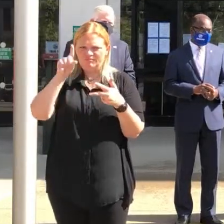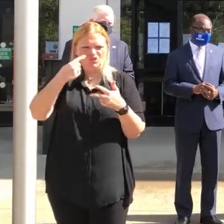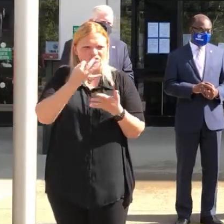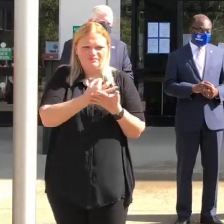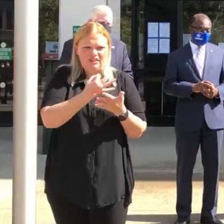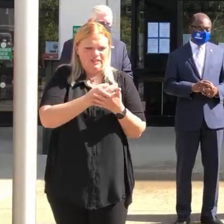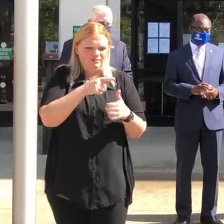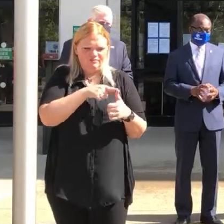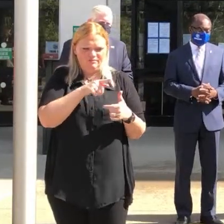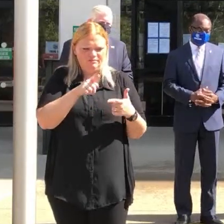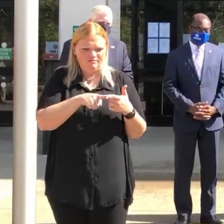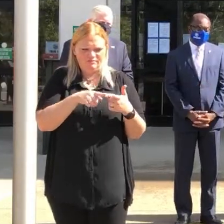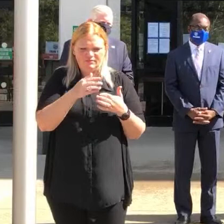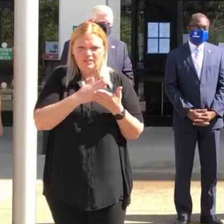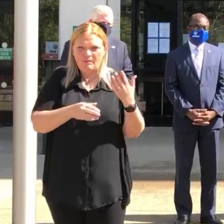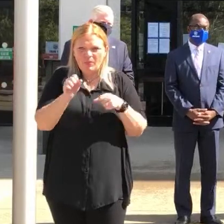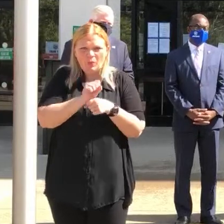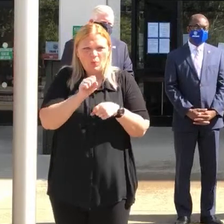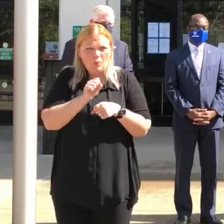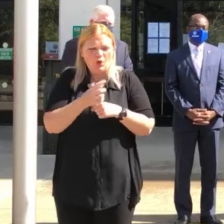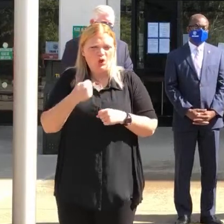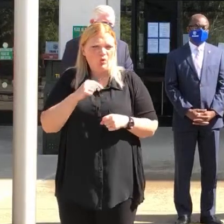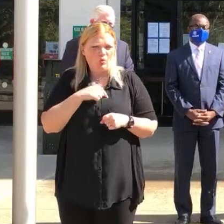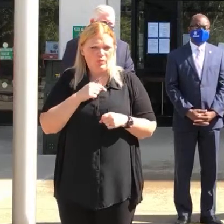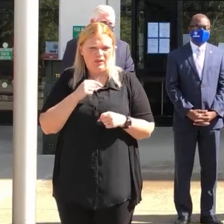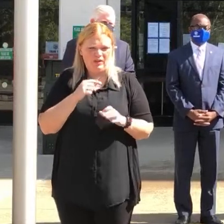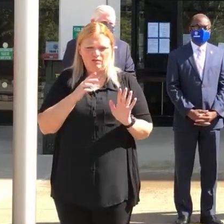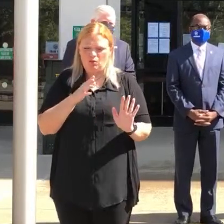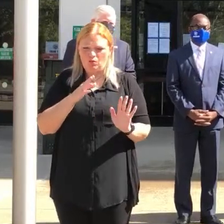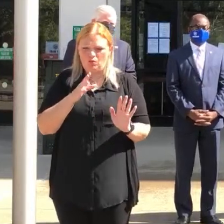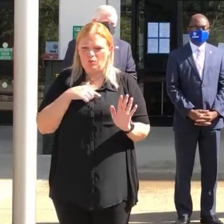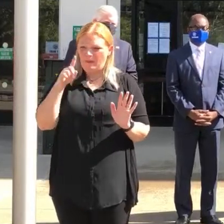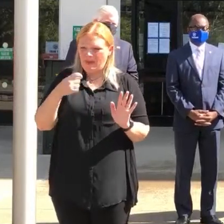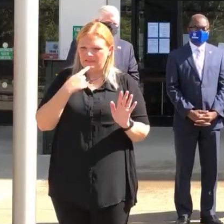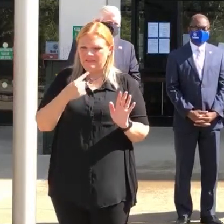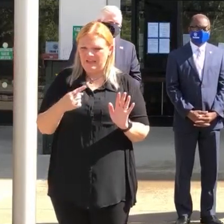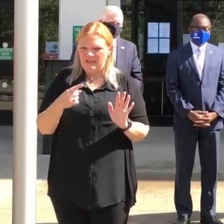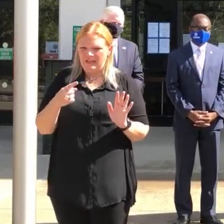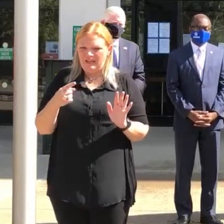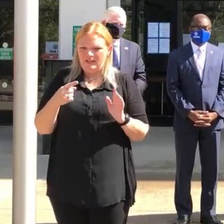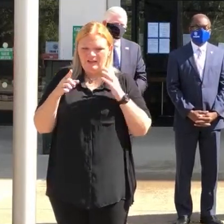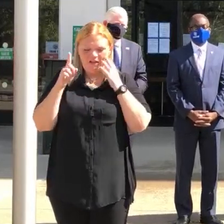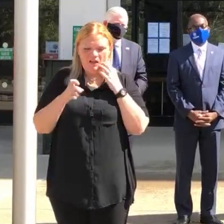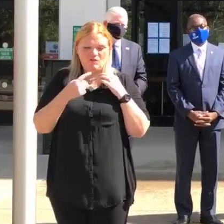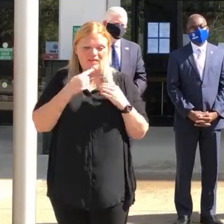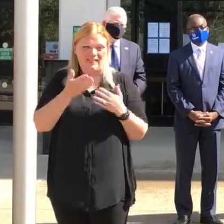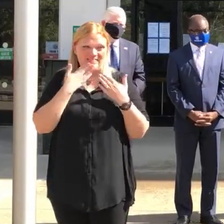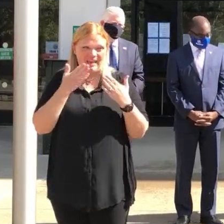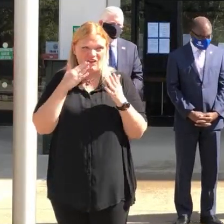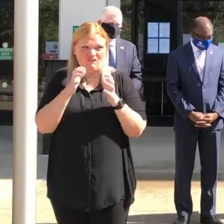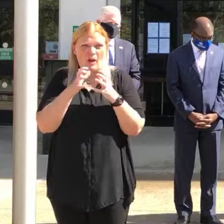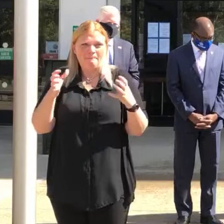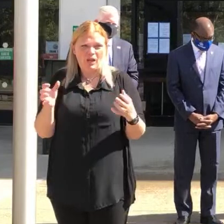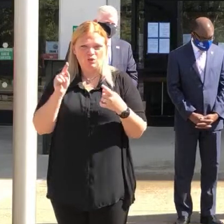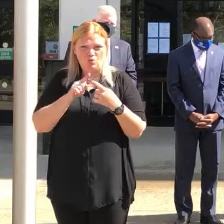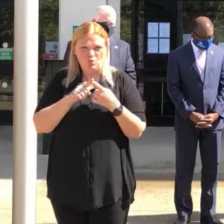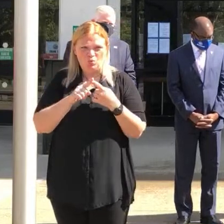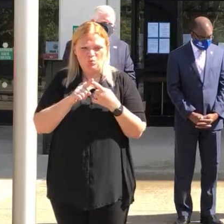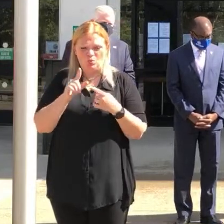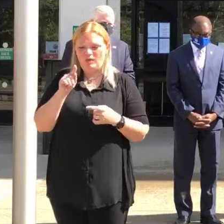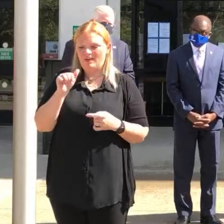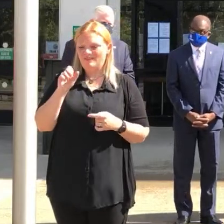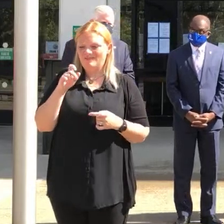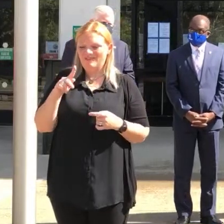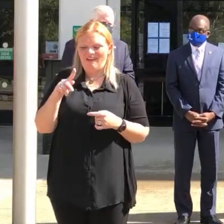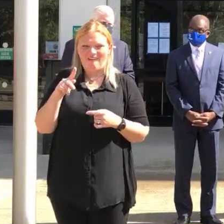finances is one of them. Some of the work that we've done, I do need to say this, I need to say thank you very much to our task